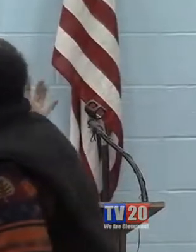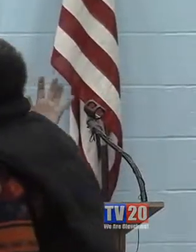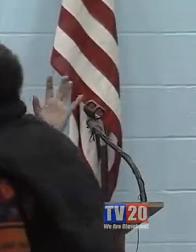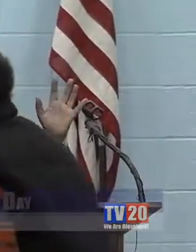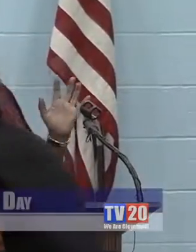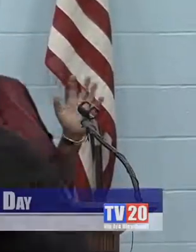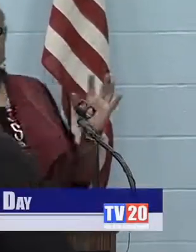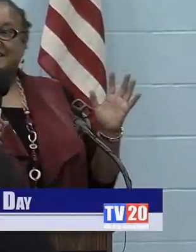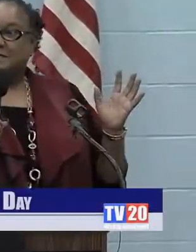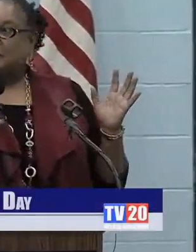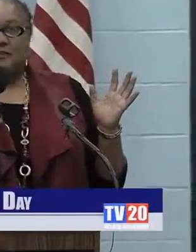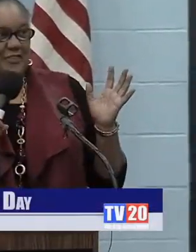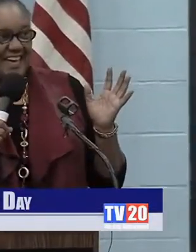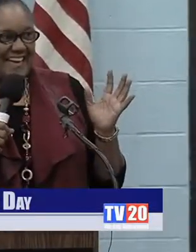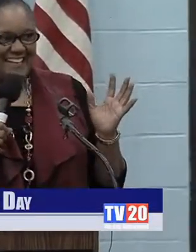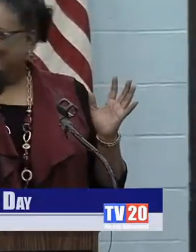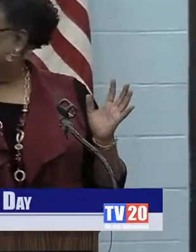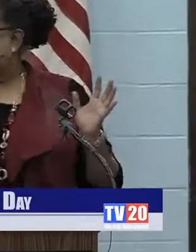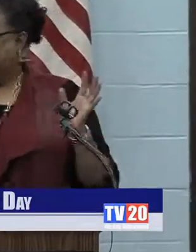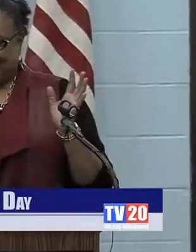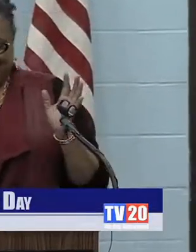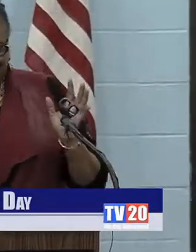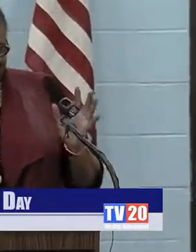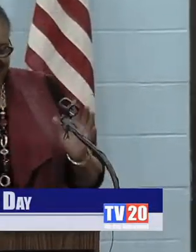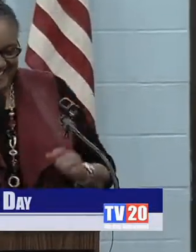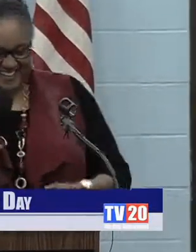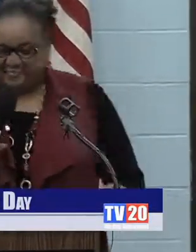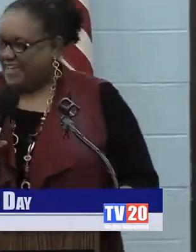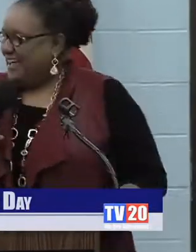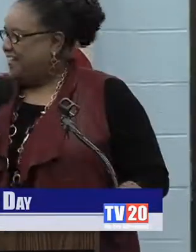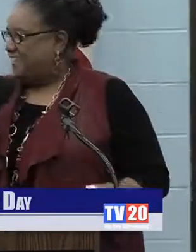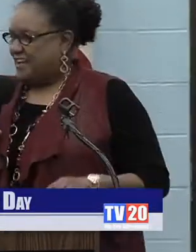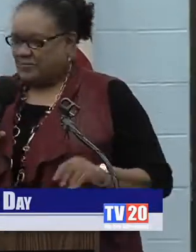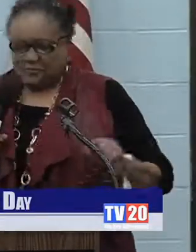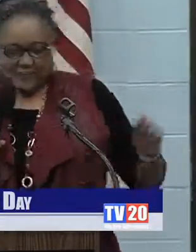Okay, can anybody dispute that?